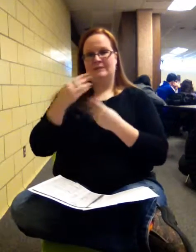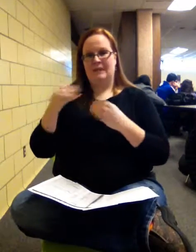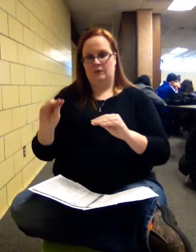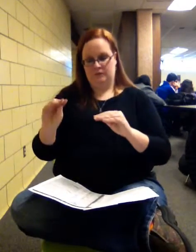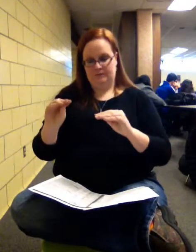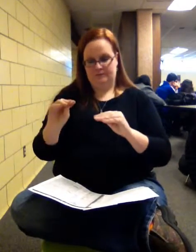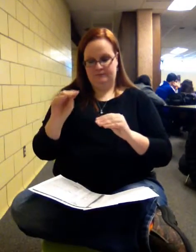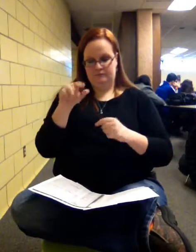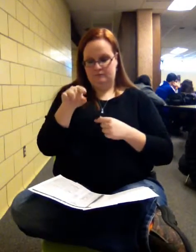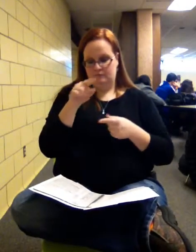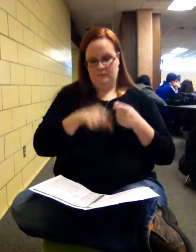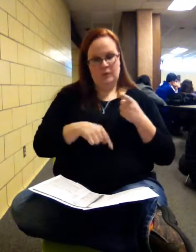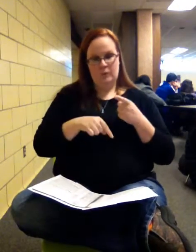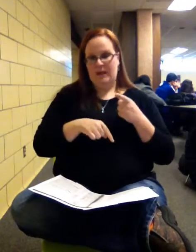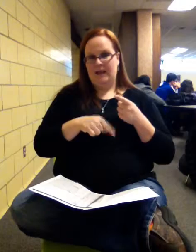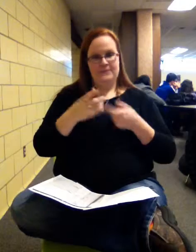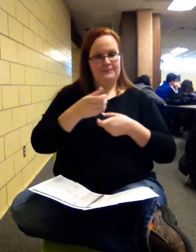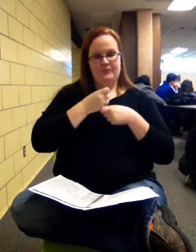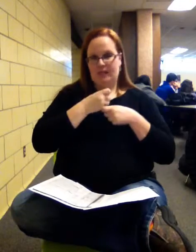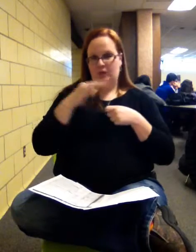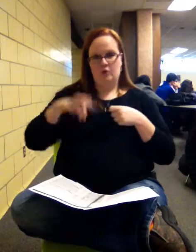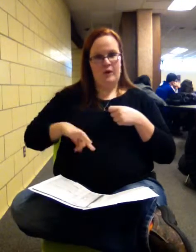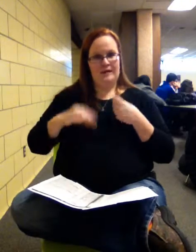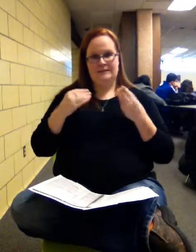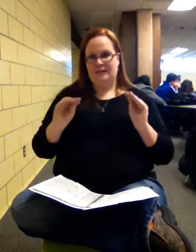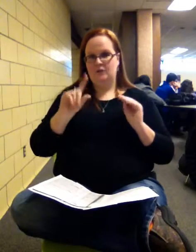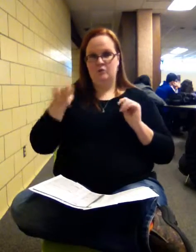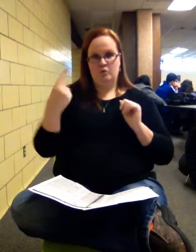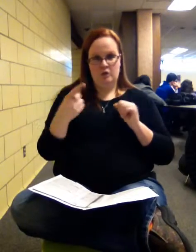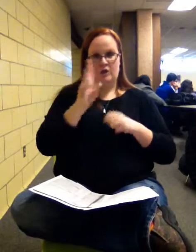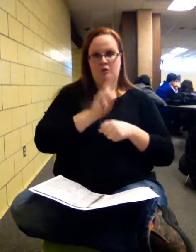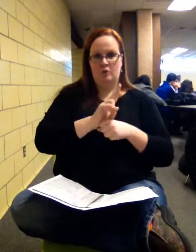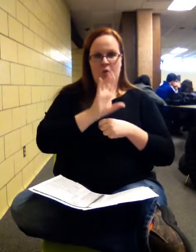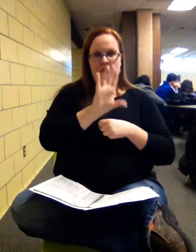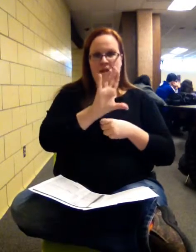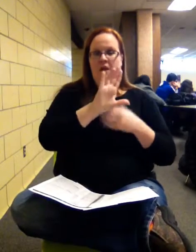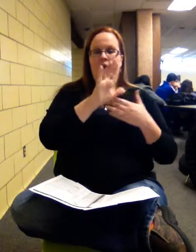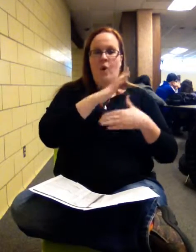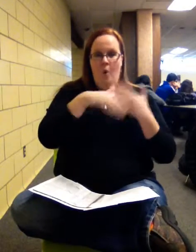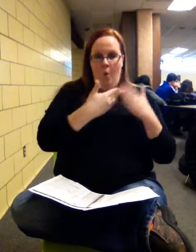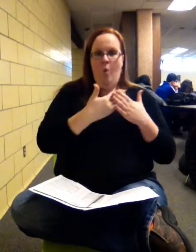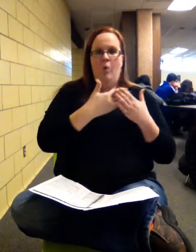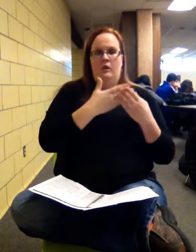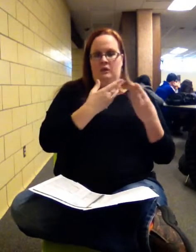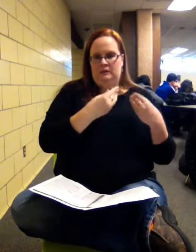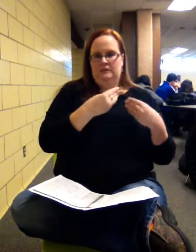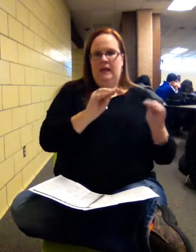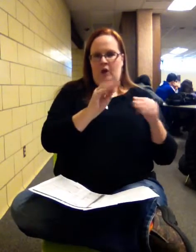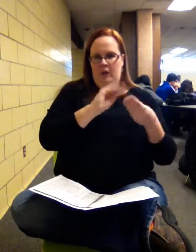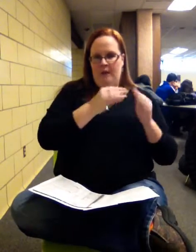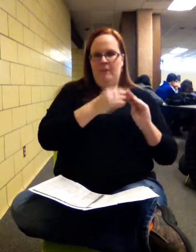you can't get credit sales, so just use their whole sales number. Okay, just use total